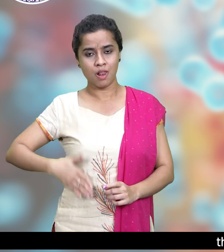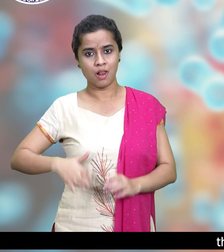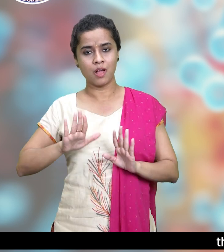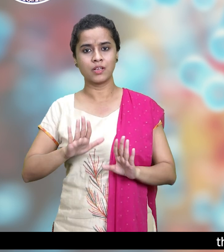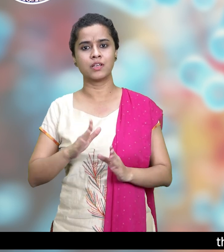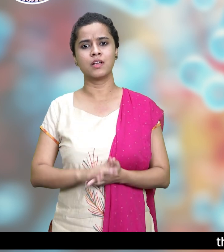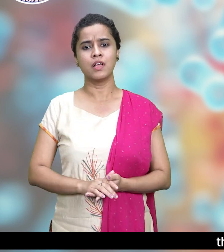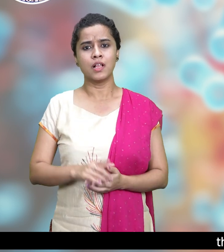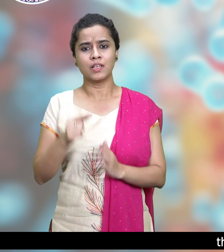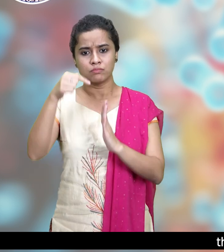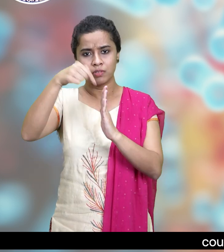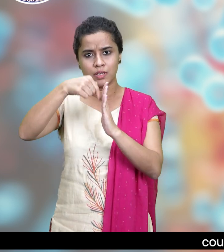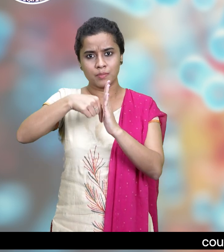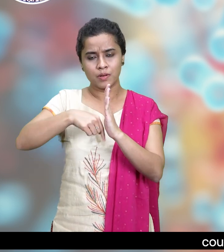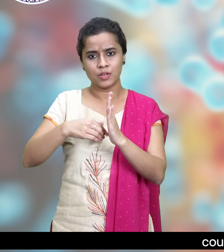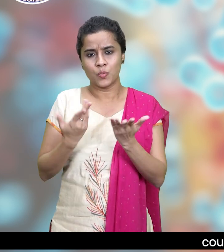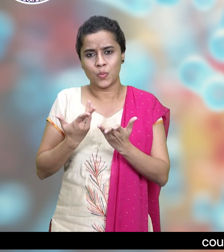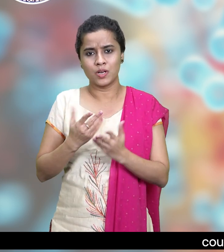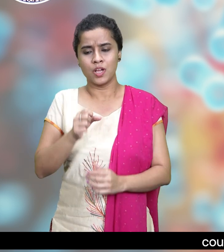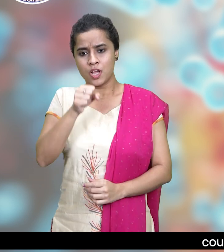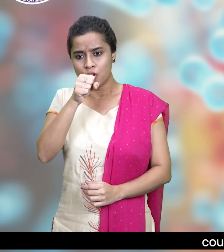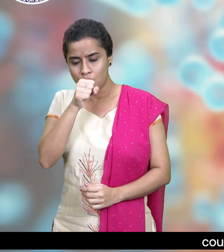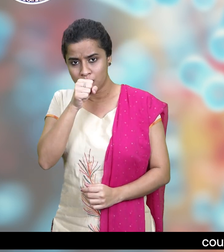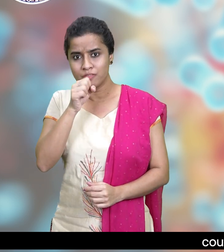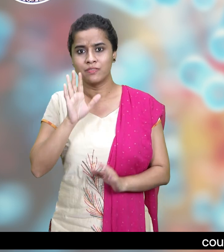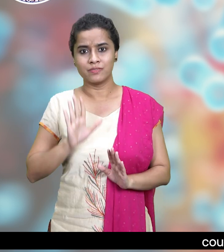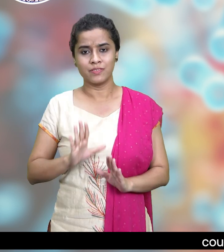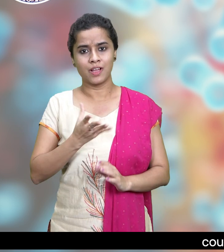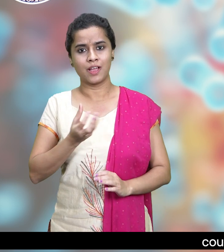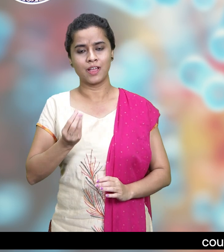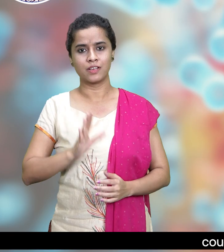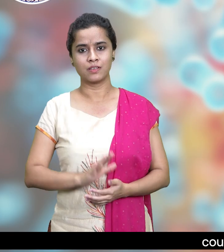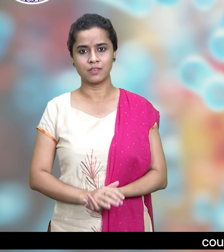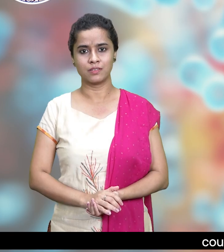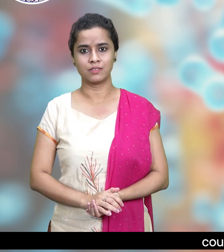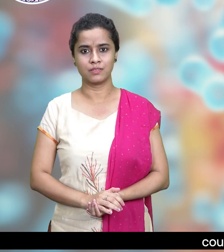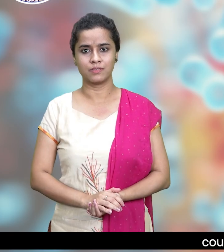then symptoms will be cough and